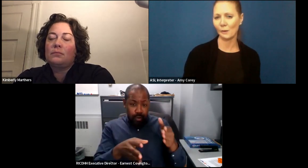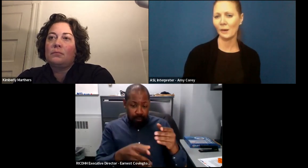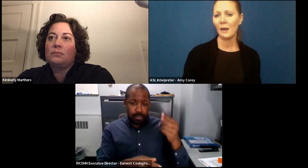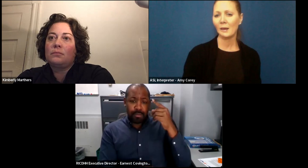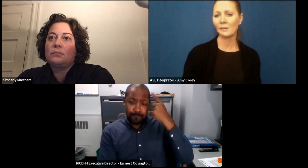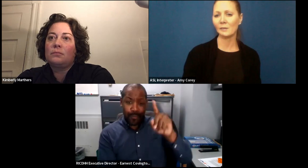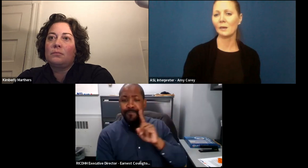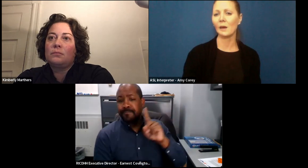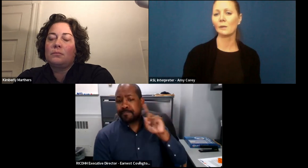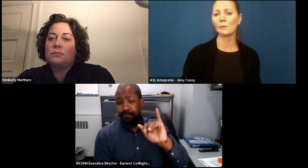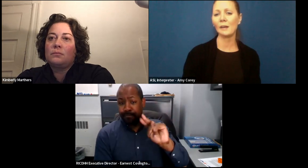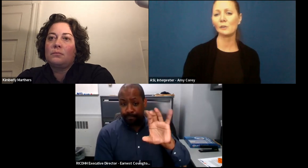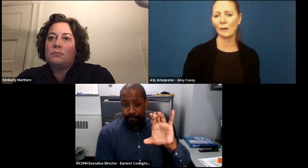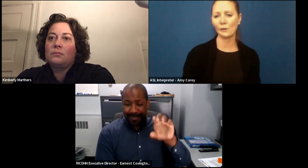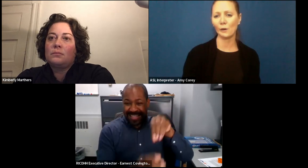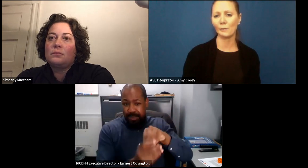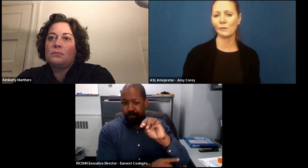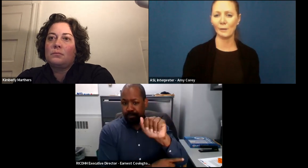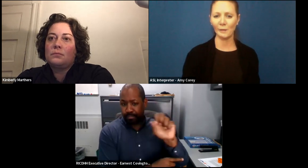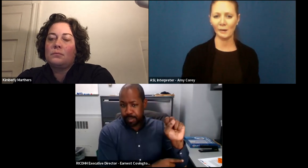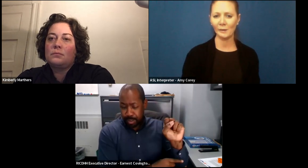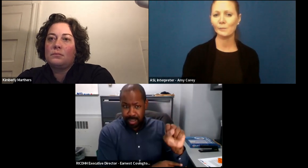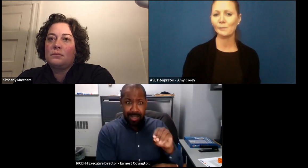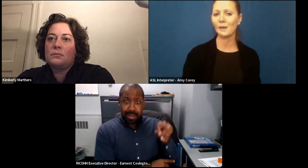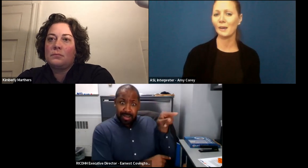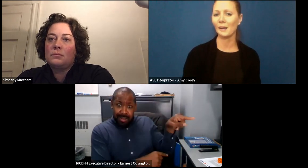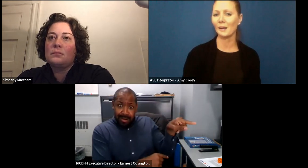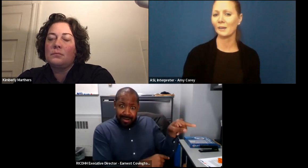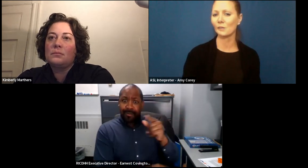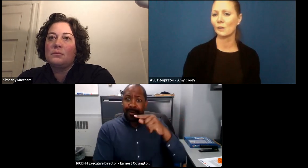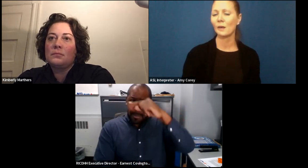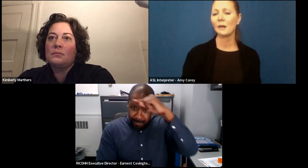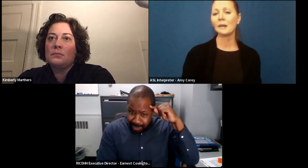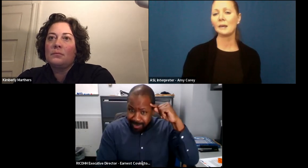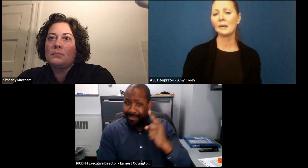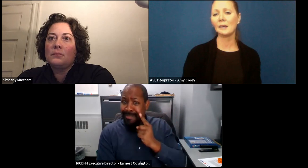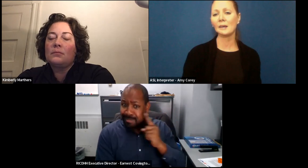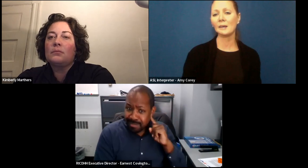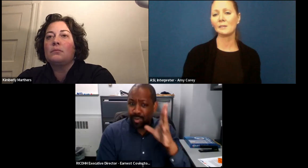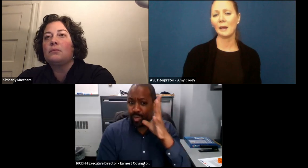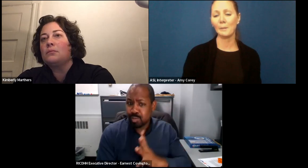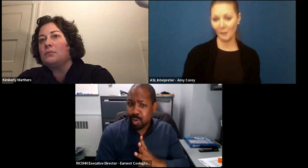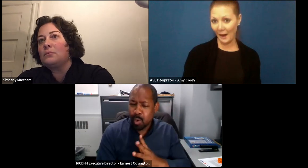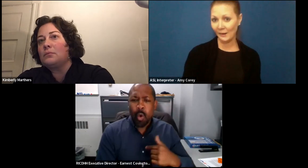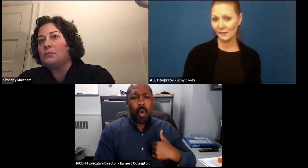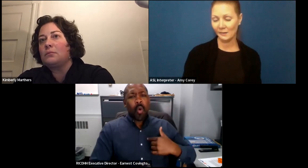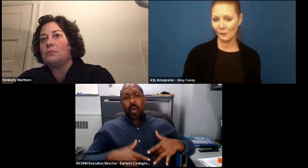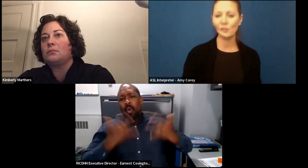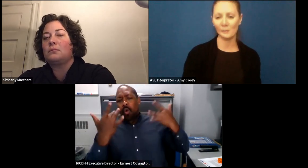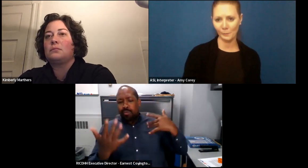excuse me. He is the head director of Deaf Inc. And she is a